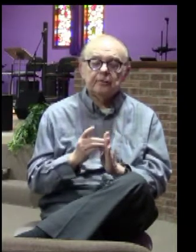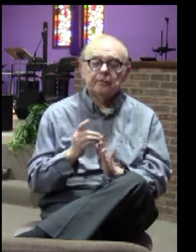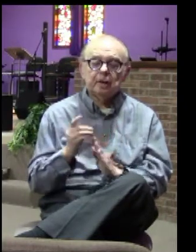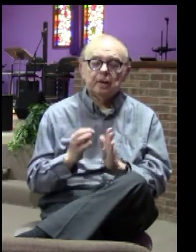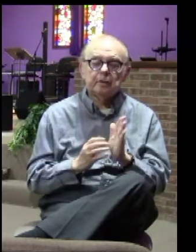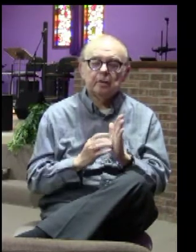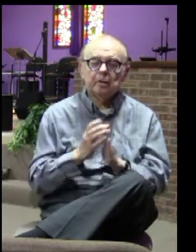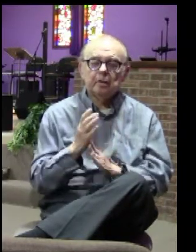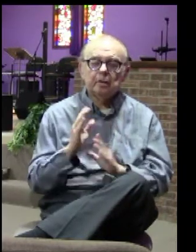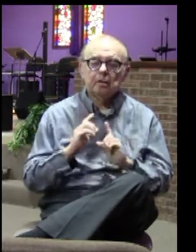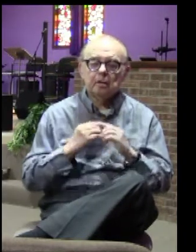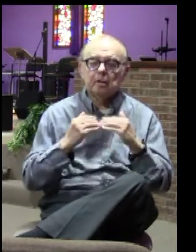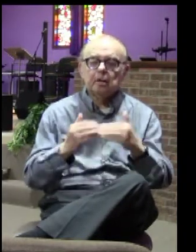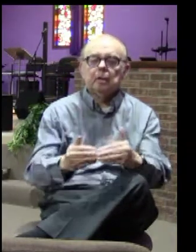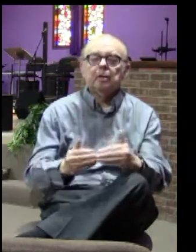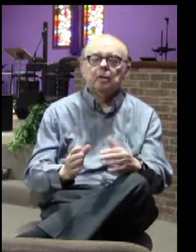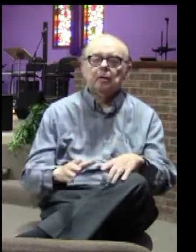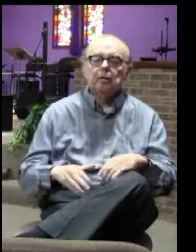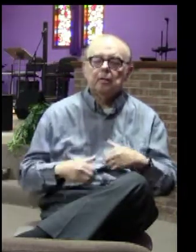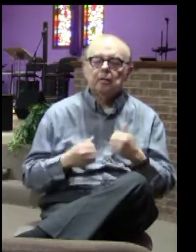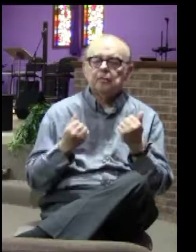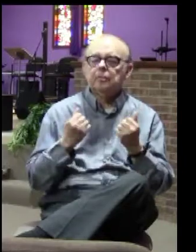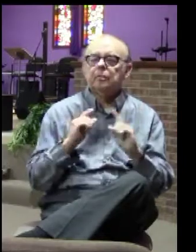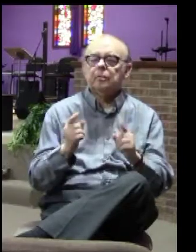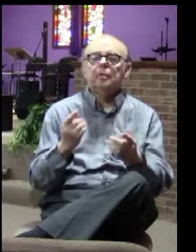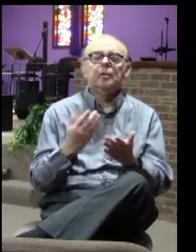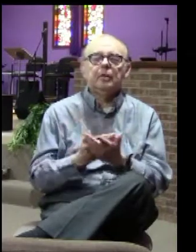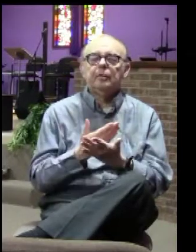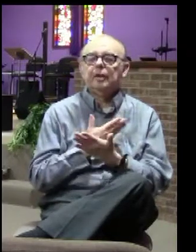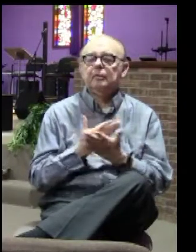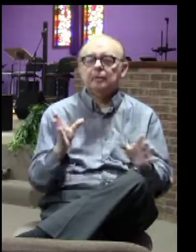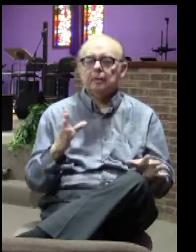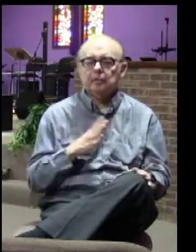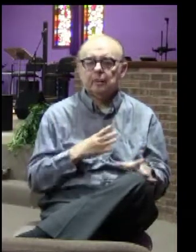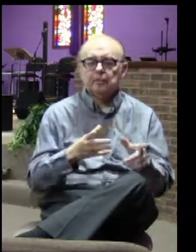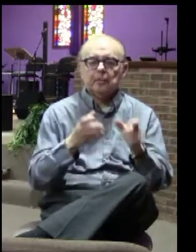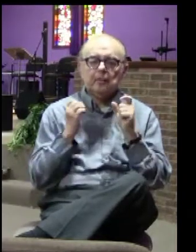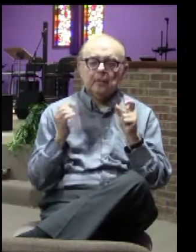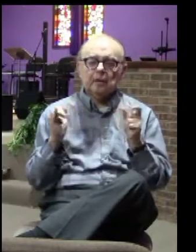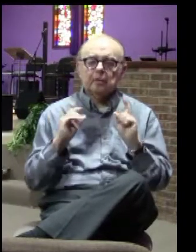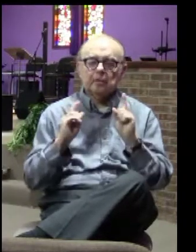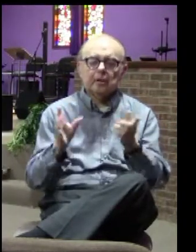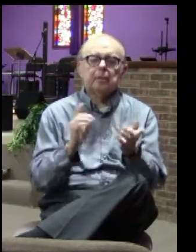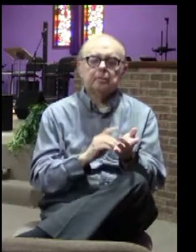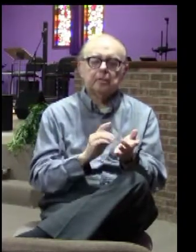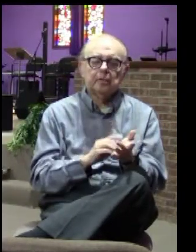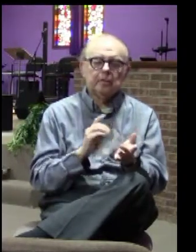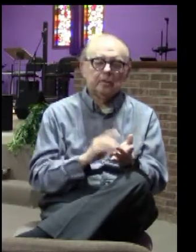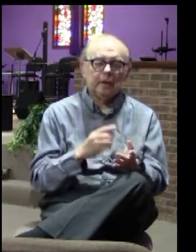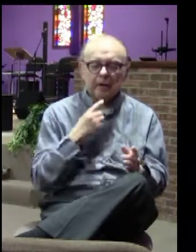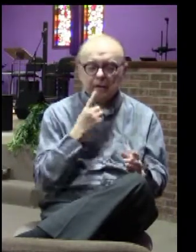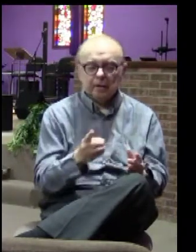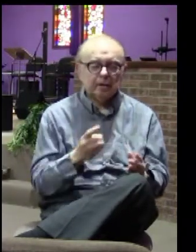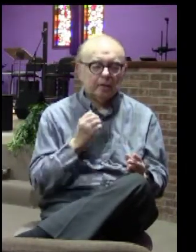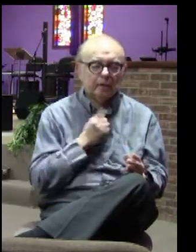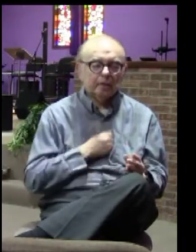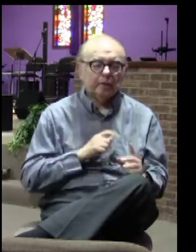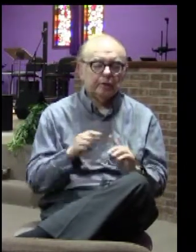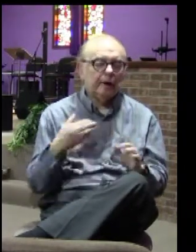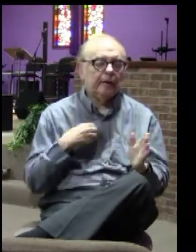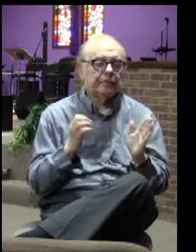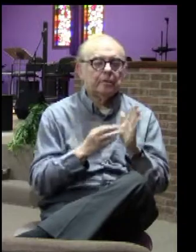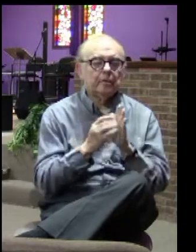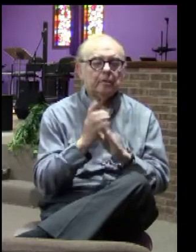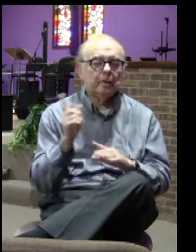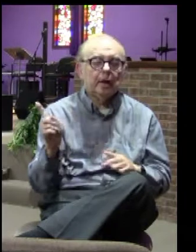They were going along in their life, and their life was going well, and everything was fine. Then all of a sudden they go to the doctor. The doctor says, I'm sorry, but you have cancer,